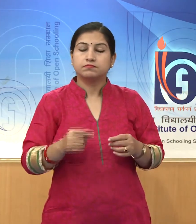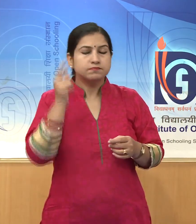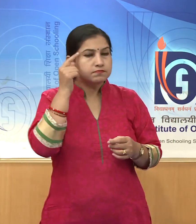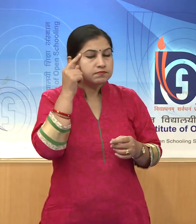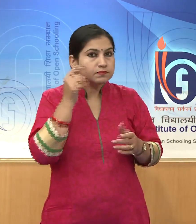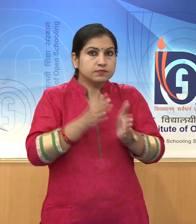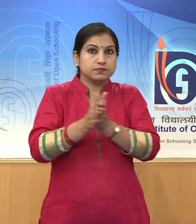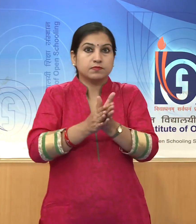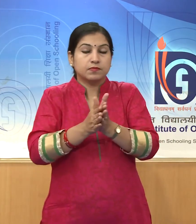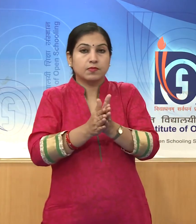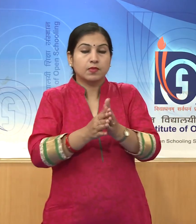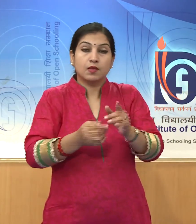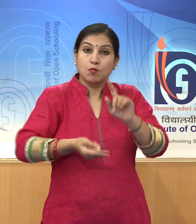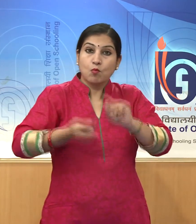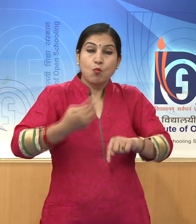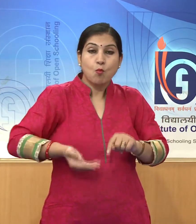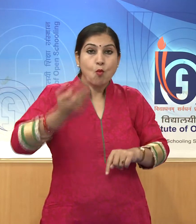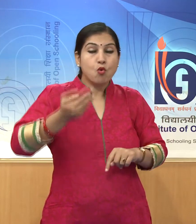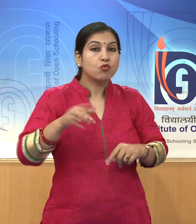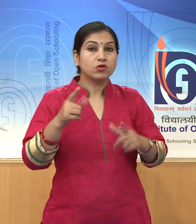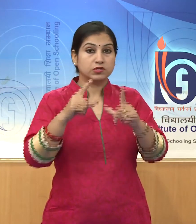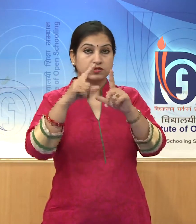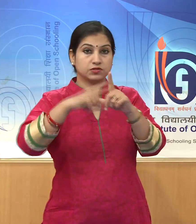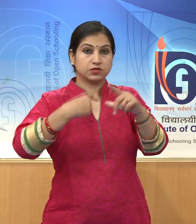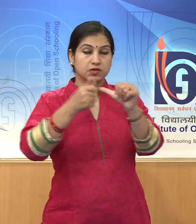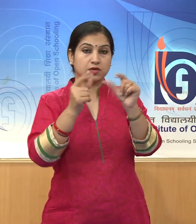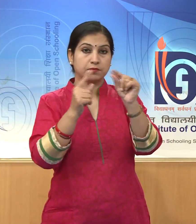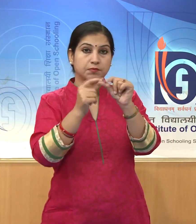inclination towards Japanese art and folk art.